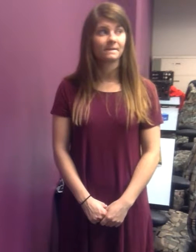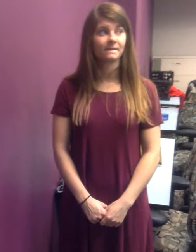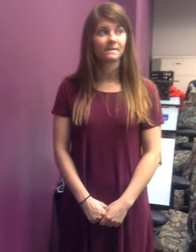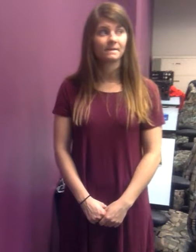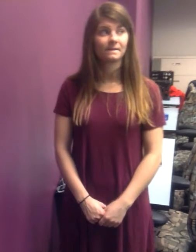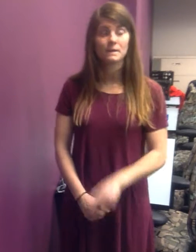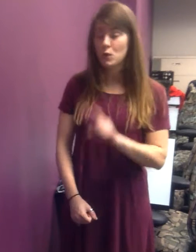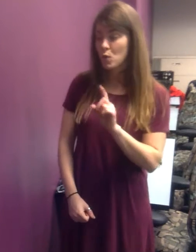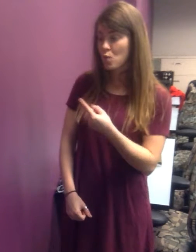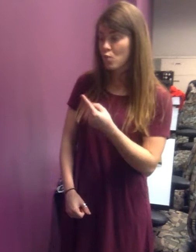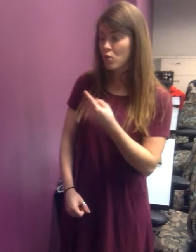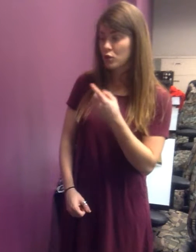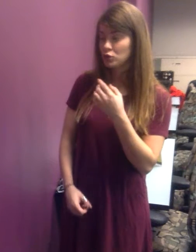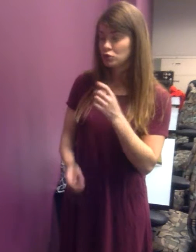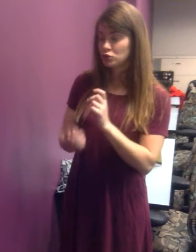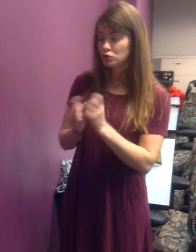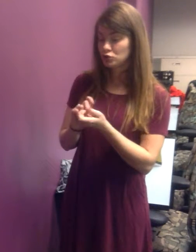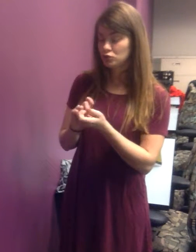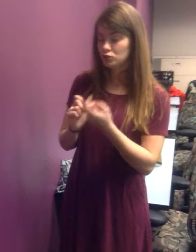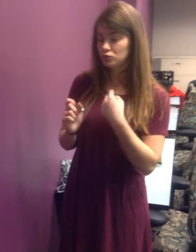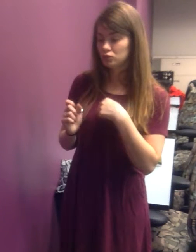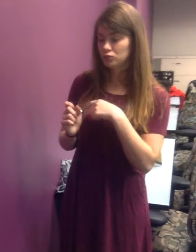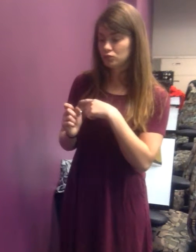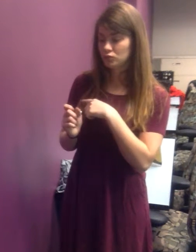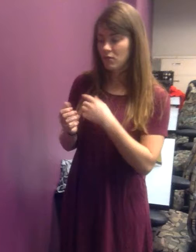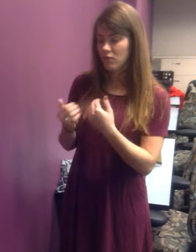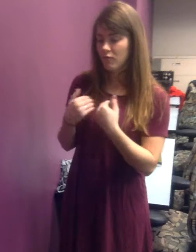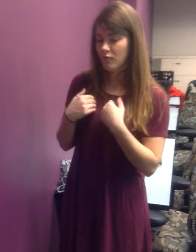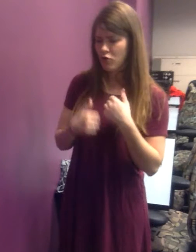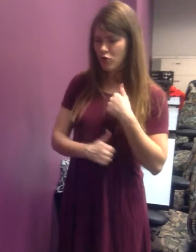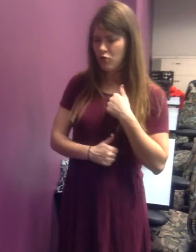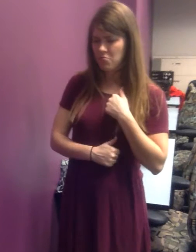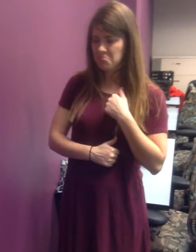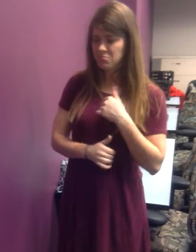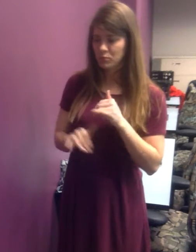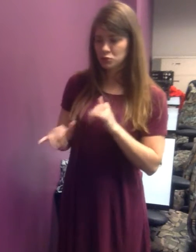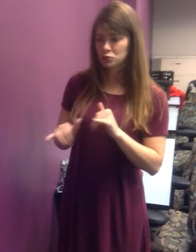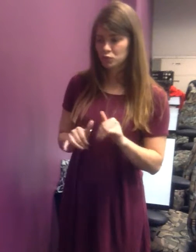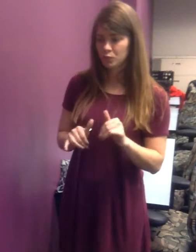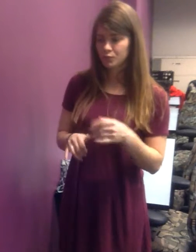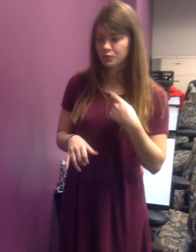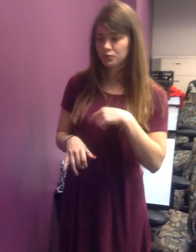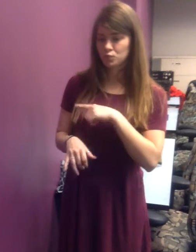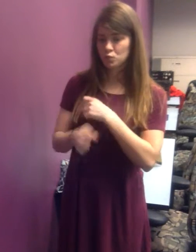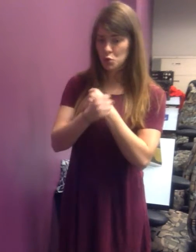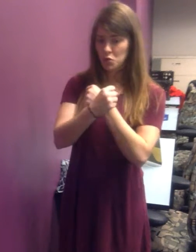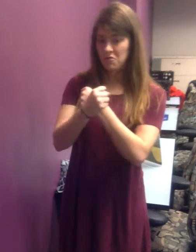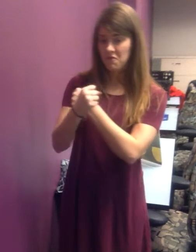and emails and letters and rallies, events, and pressure. And I think that's made a big difference. Our side didn't have that 5 or 6 years ago on this